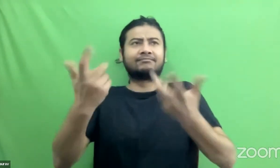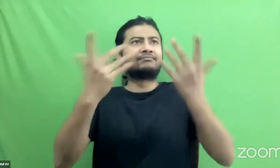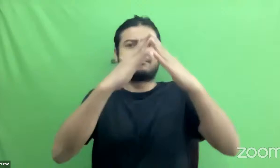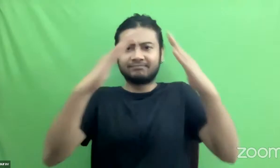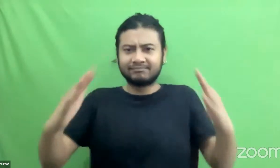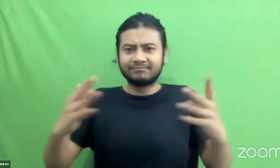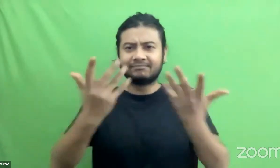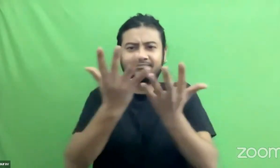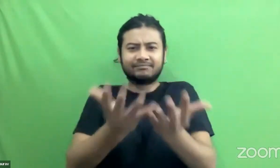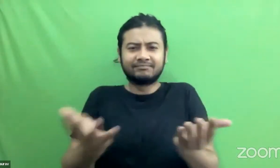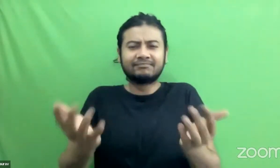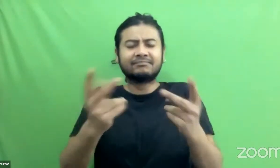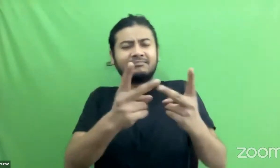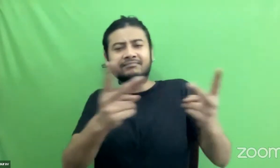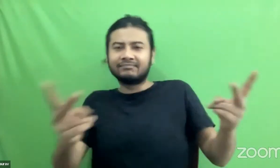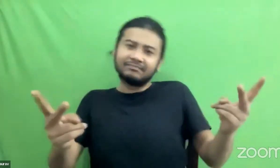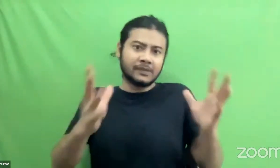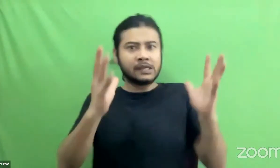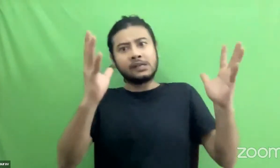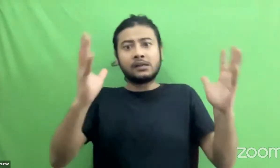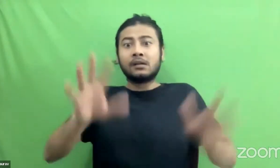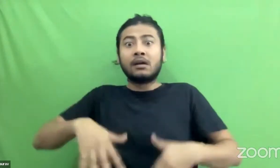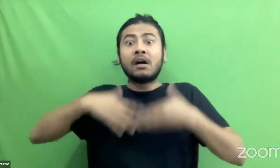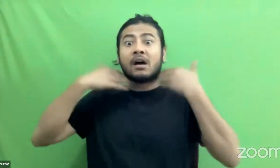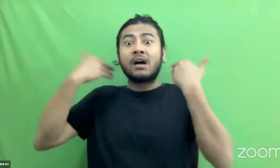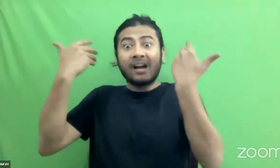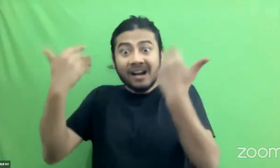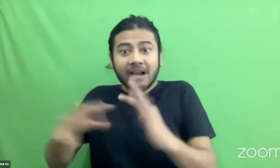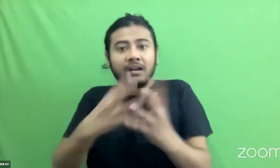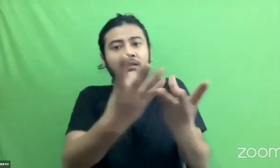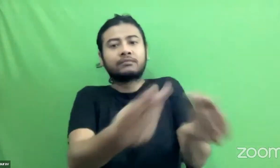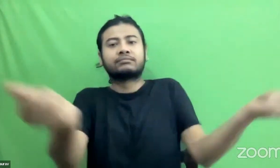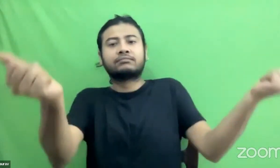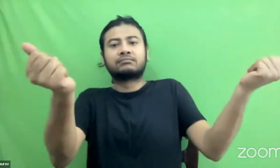doing anything for Krishna, serving Krishna, Krishna remembers, and he